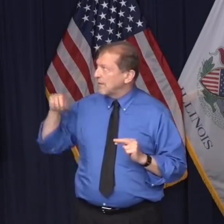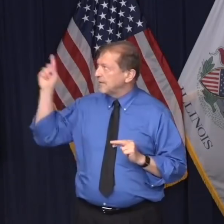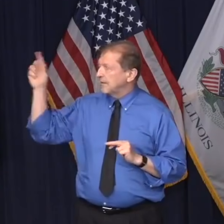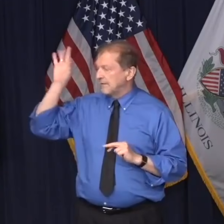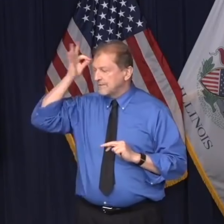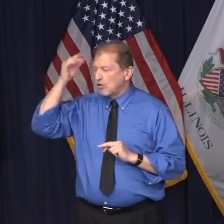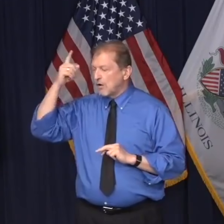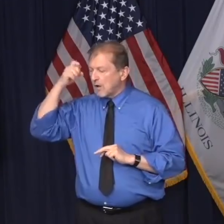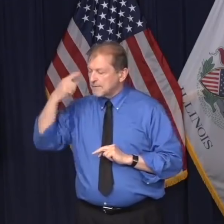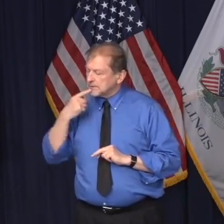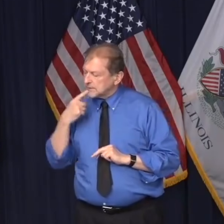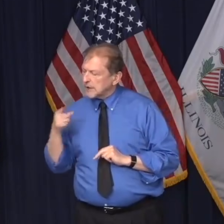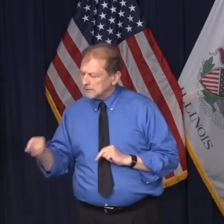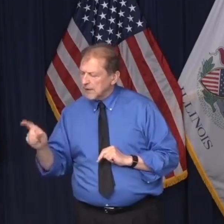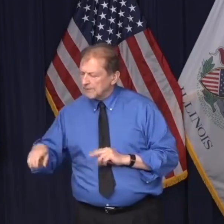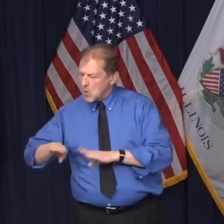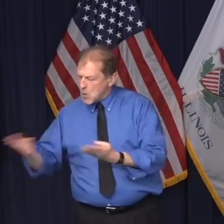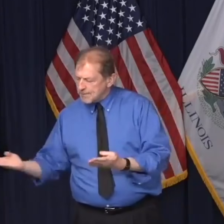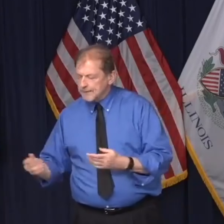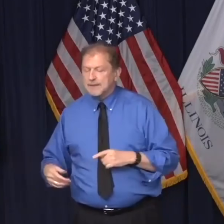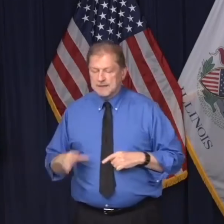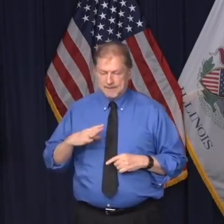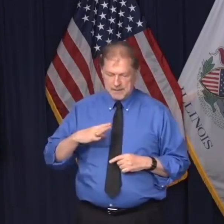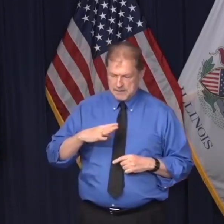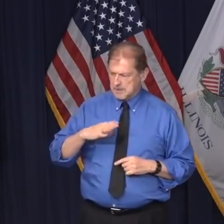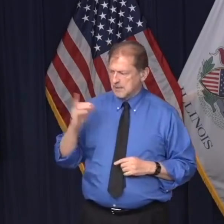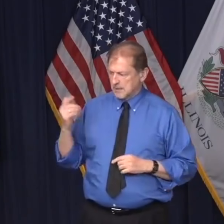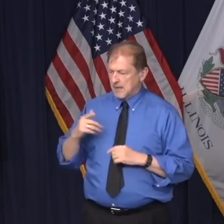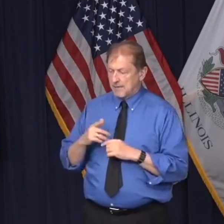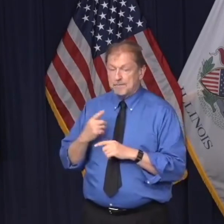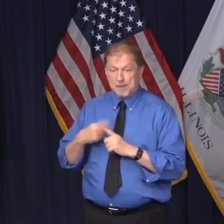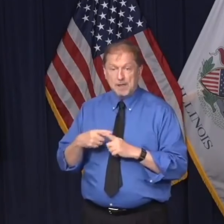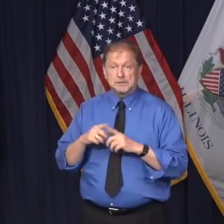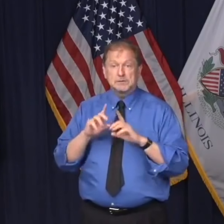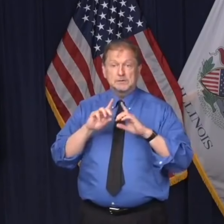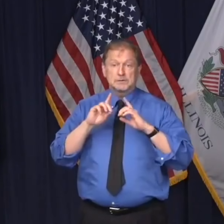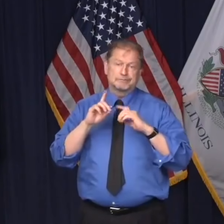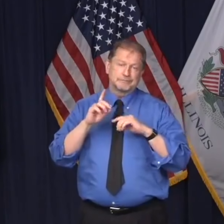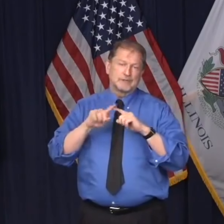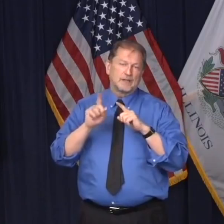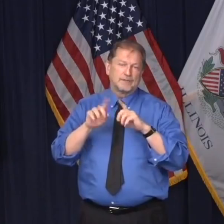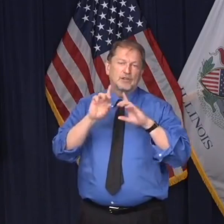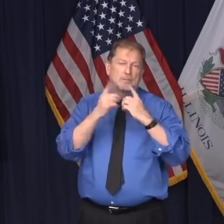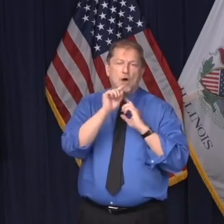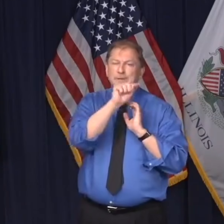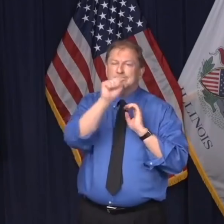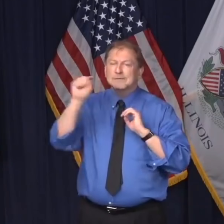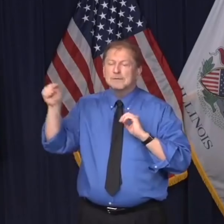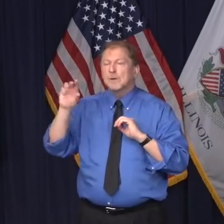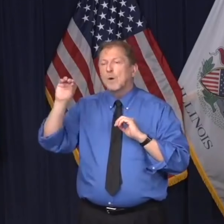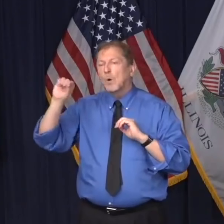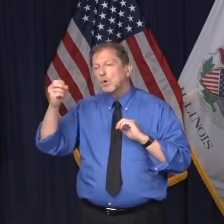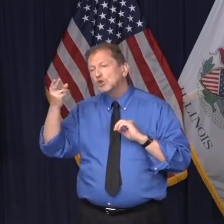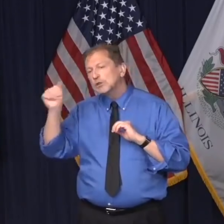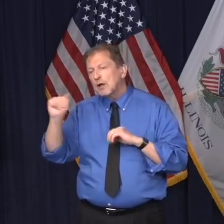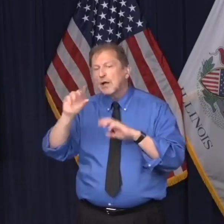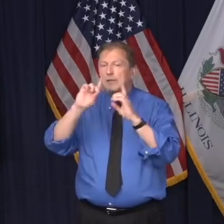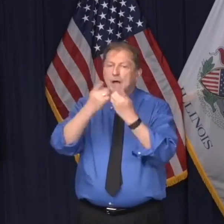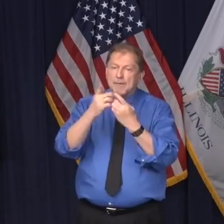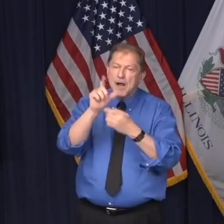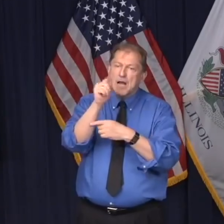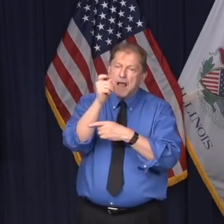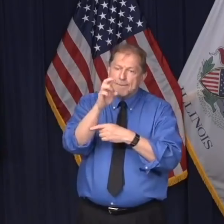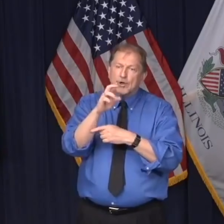which involved, some guidelines from their Department of Agriculture, the OSHA, the Department of Labor. These are all